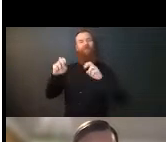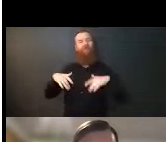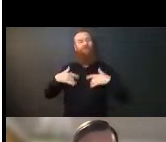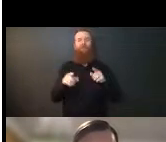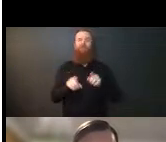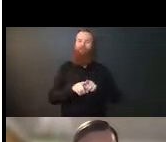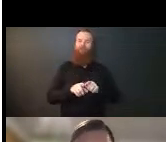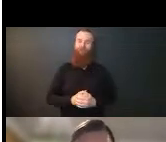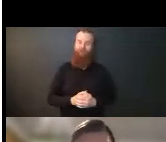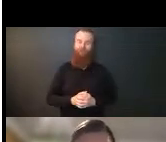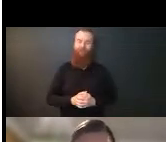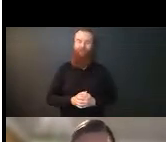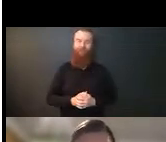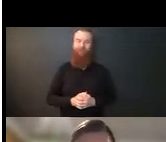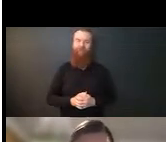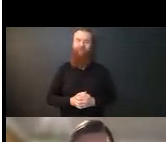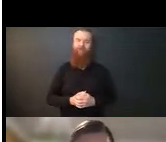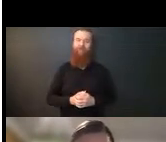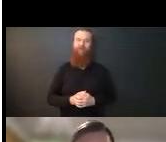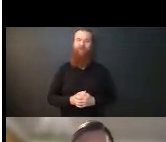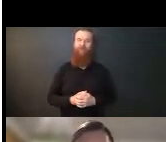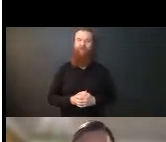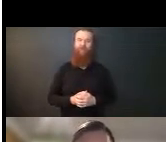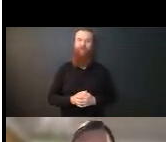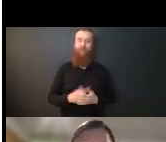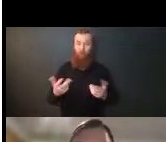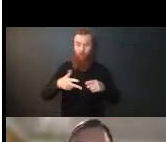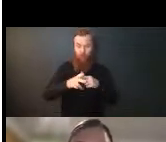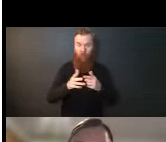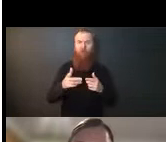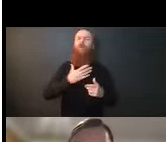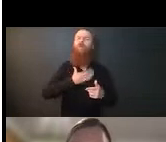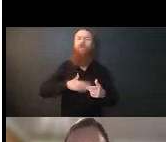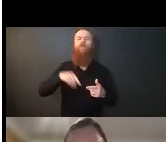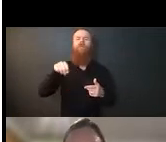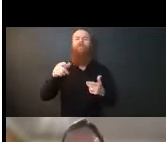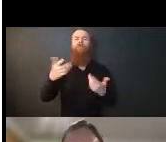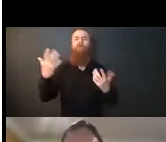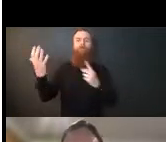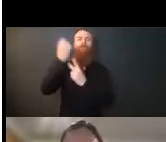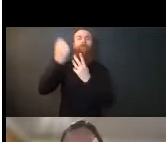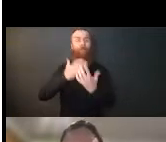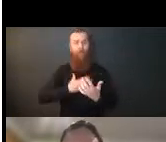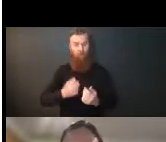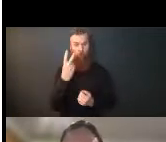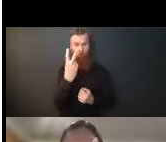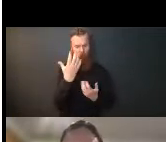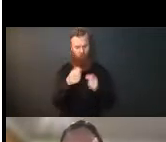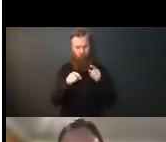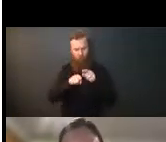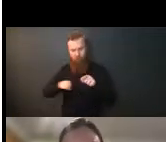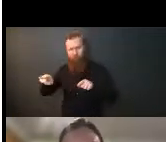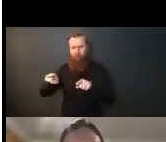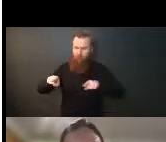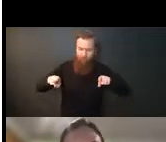we really are hoping to structure the toolkit using a twin track approach. So of course, we want to balance the